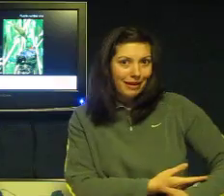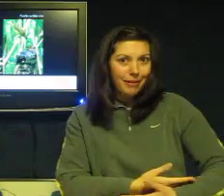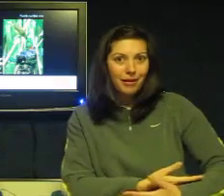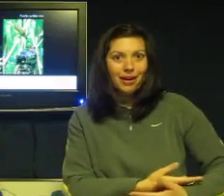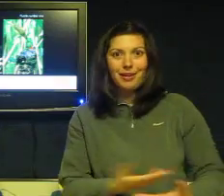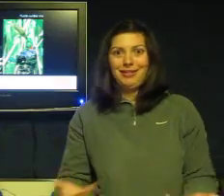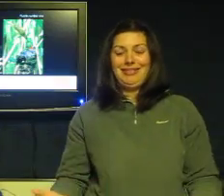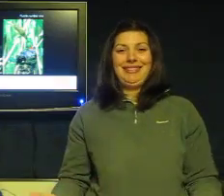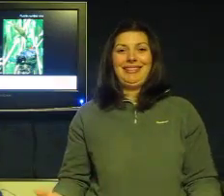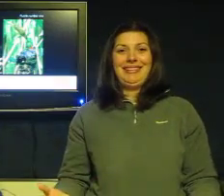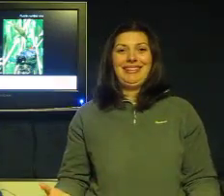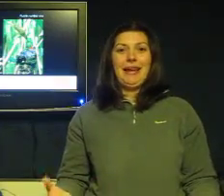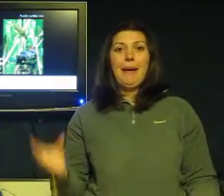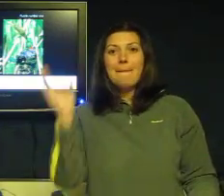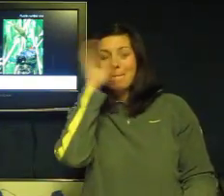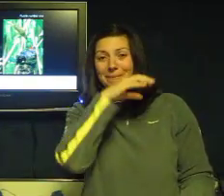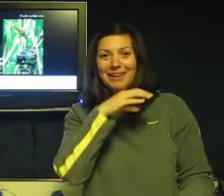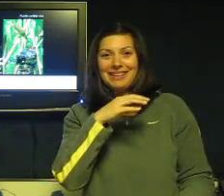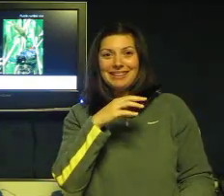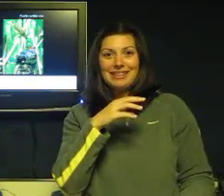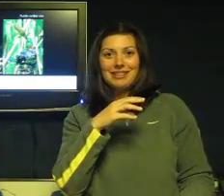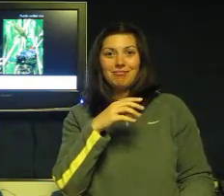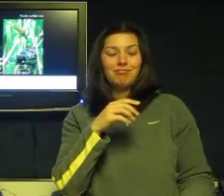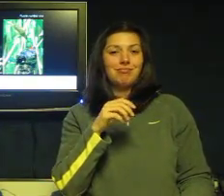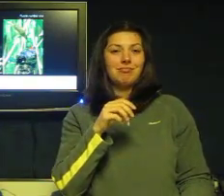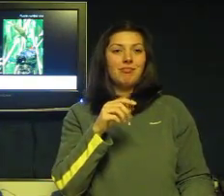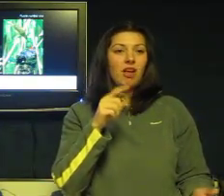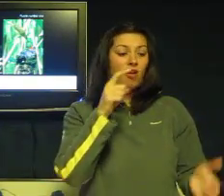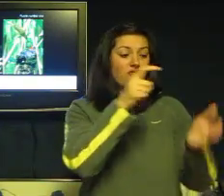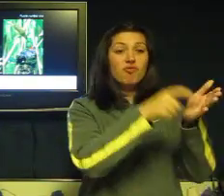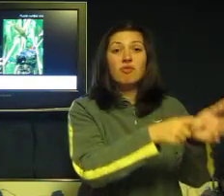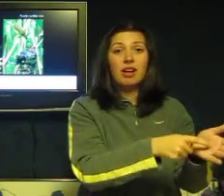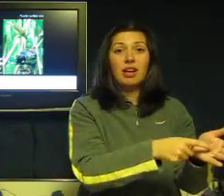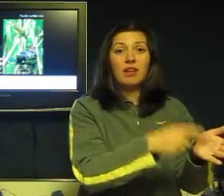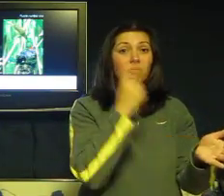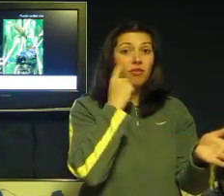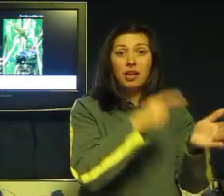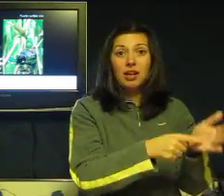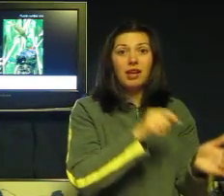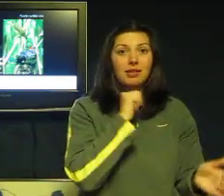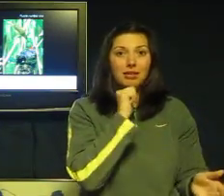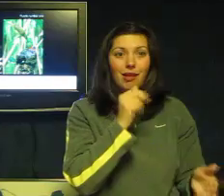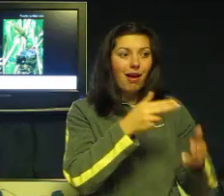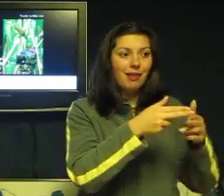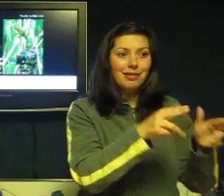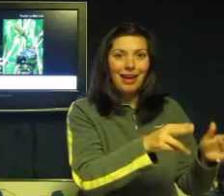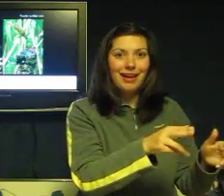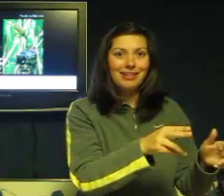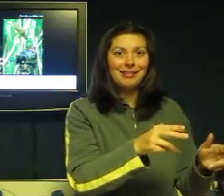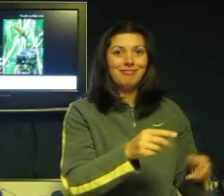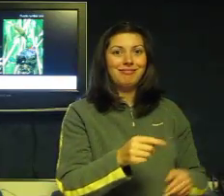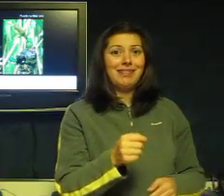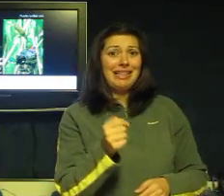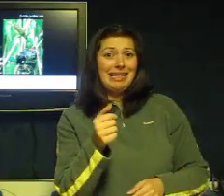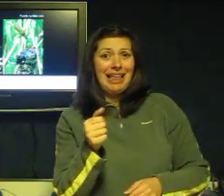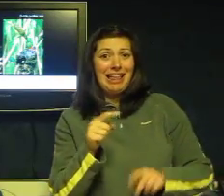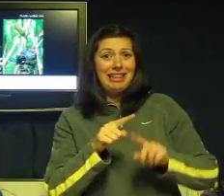Apparently, it was not recognized as an egg. The subtle differences were just subtle enough for this reed warbler mom to miss